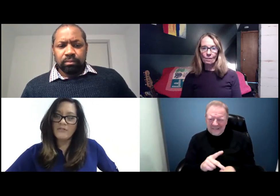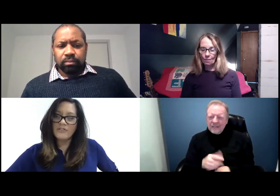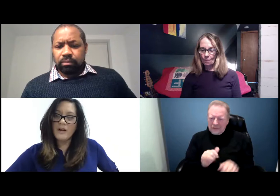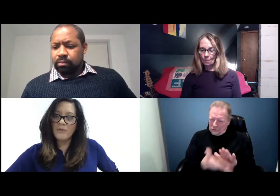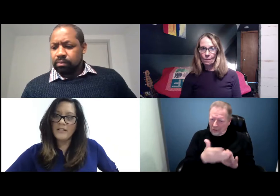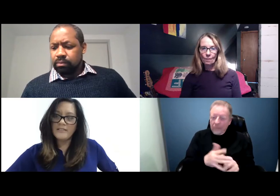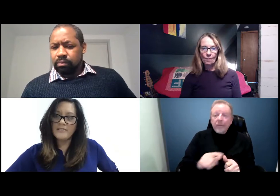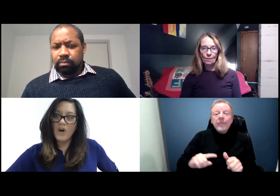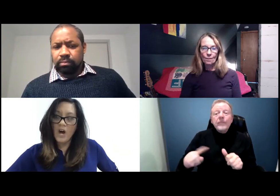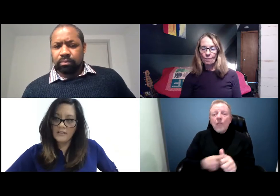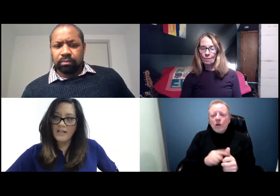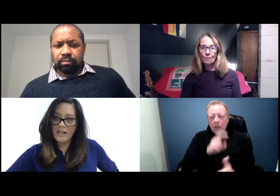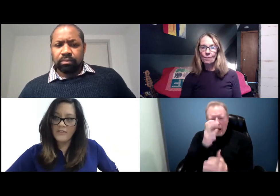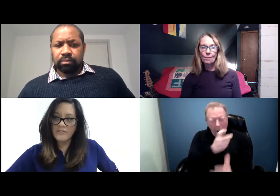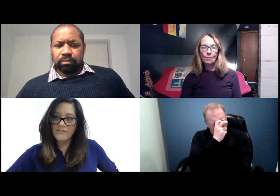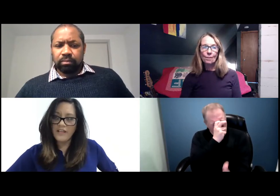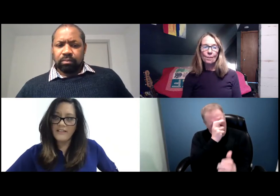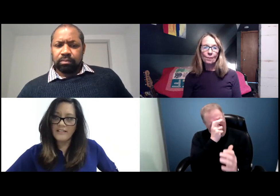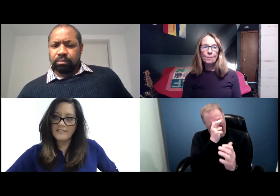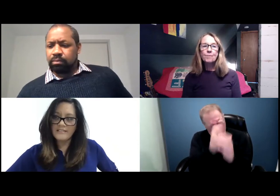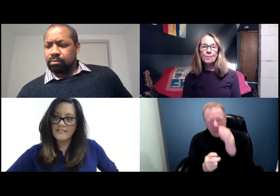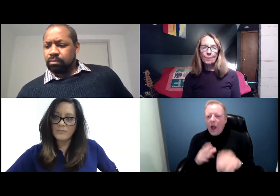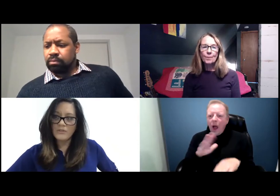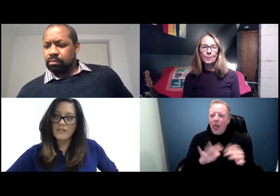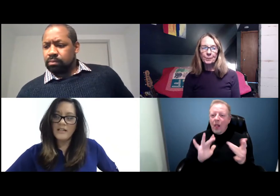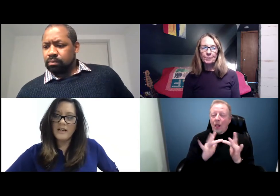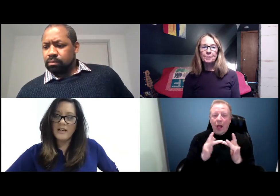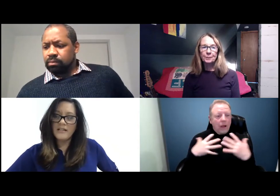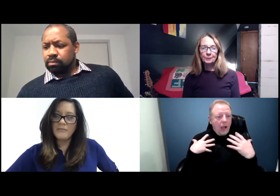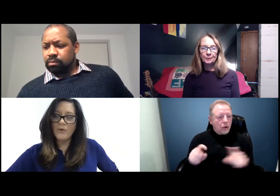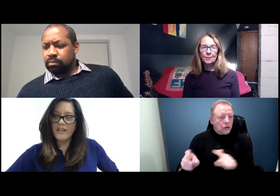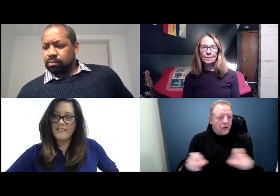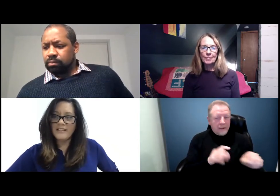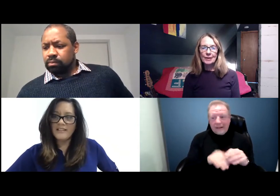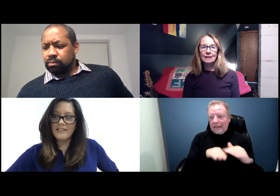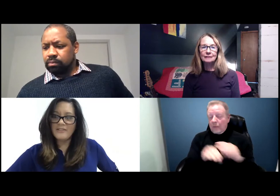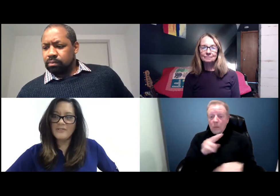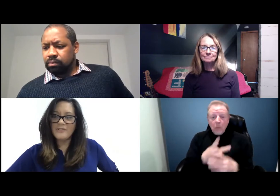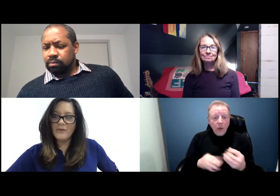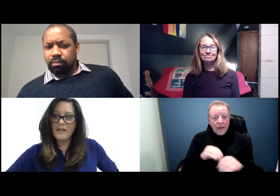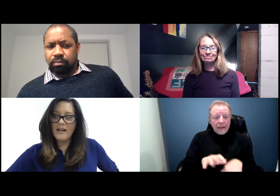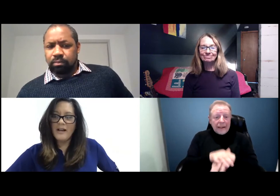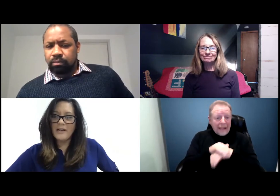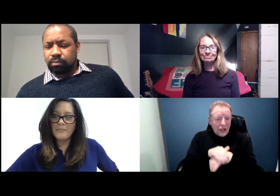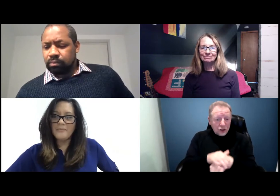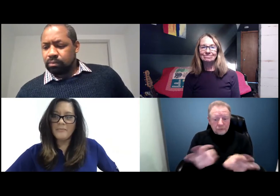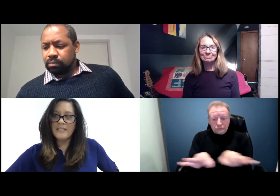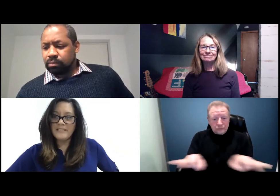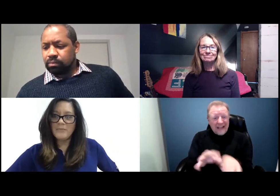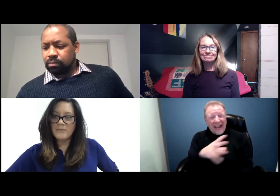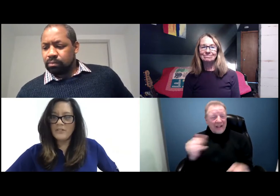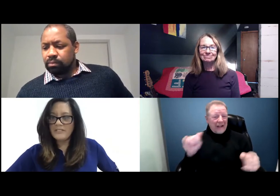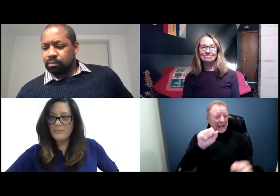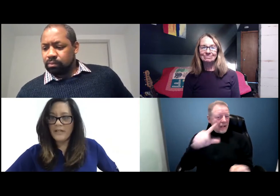the first comprehensive online health survey that's accessible in both ASL and English. So